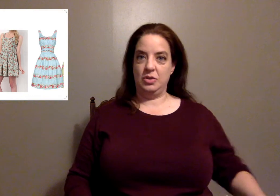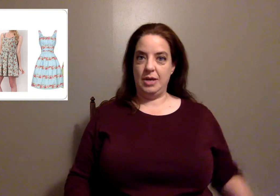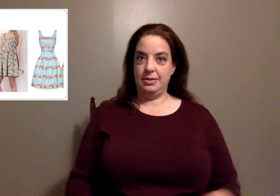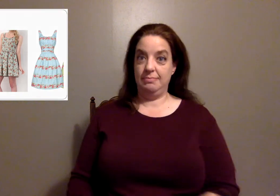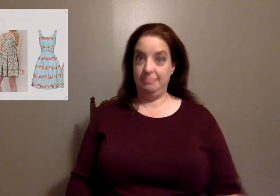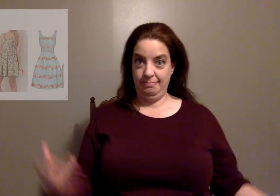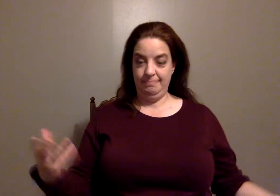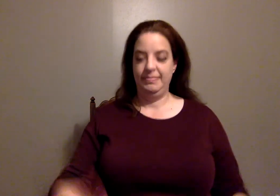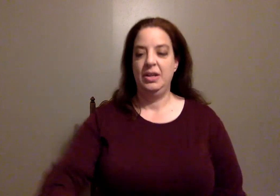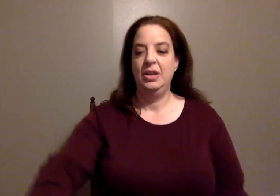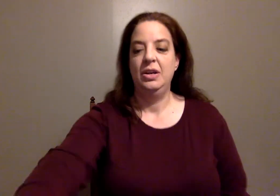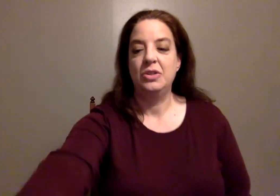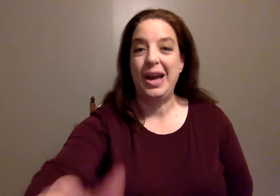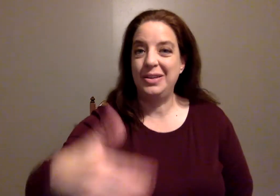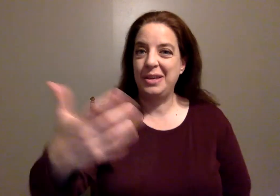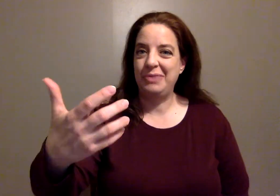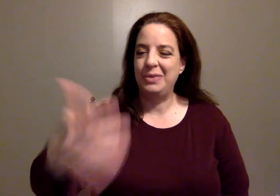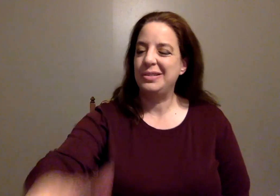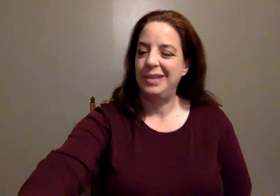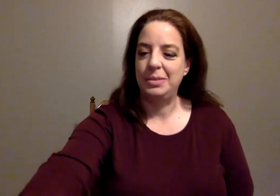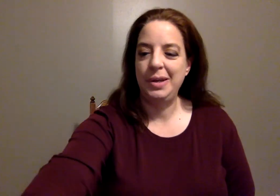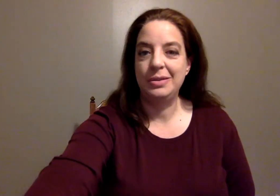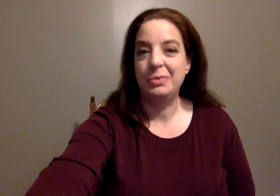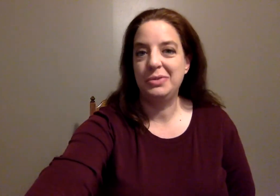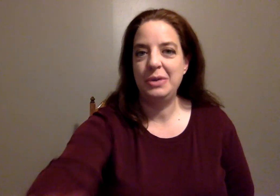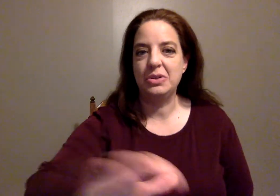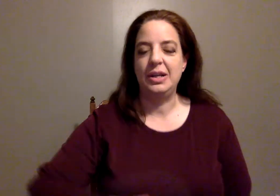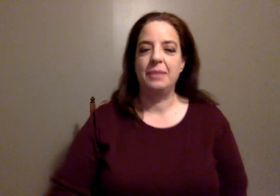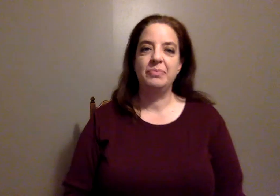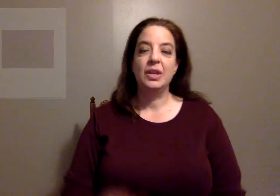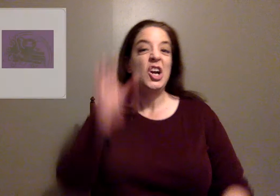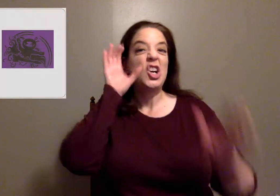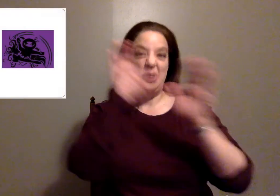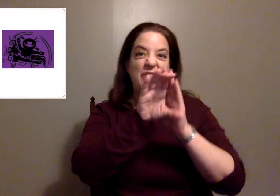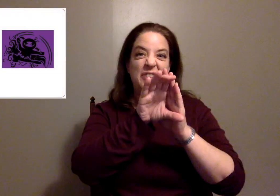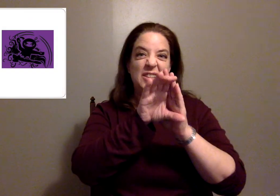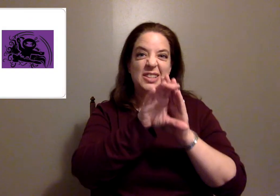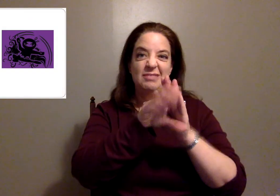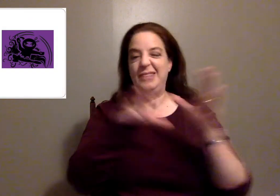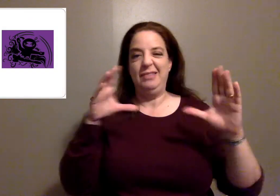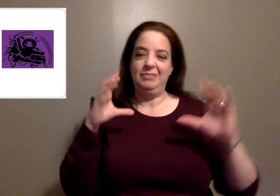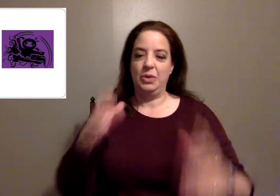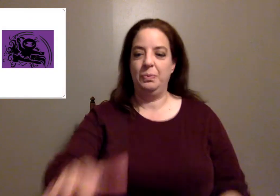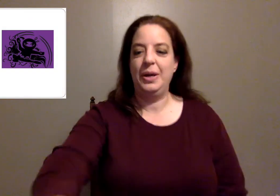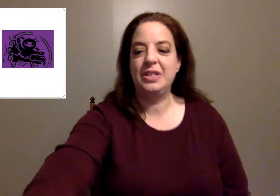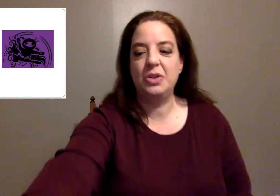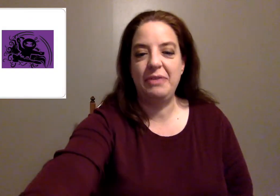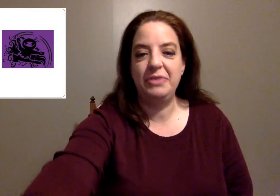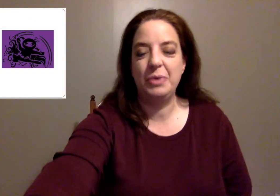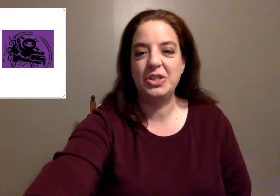dress. So how do you sign flowers? It depends on what the flowers look like. Graphics, right? So where is the graphic? What does it look